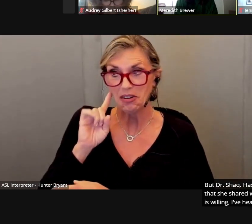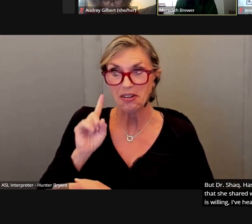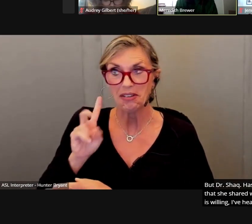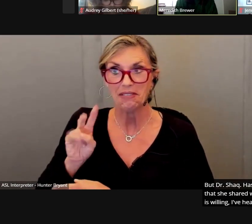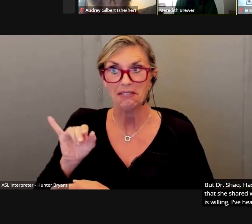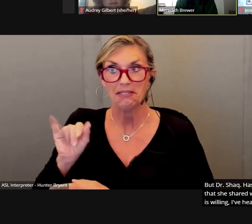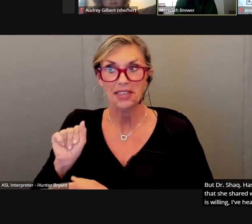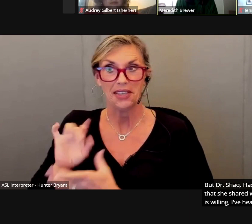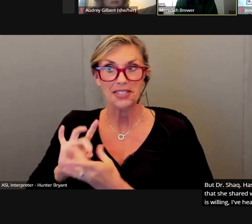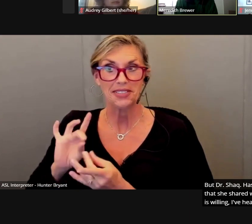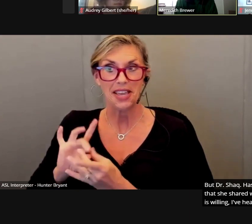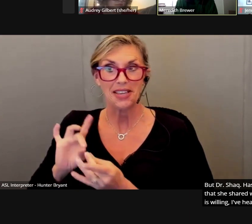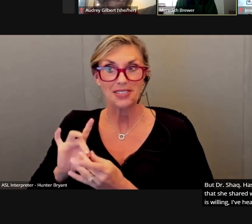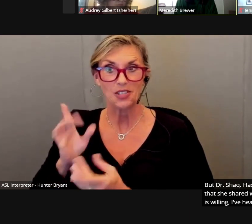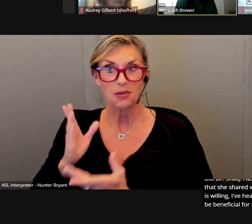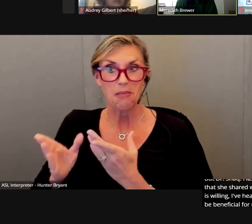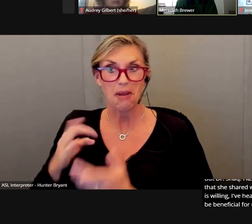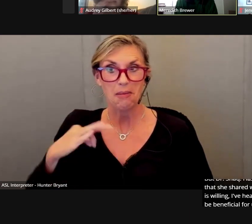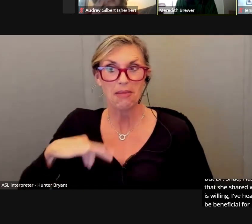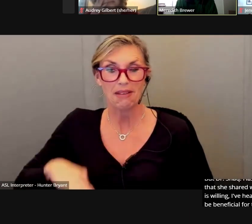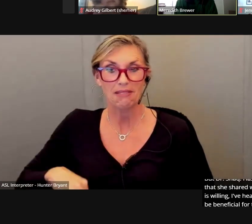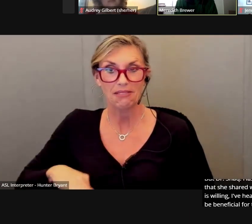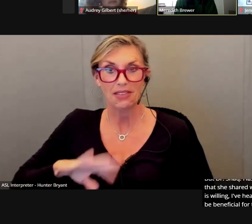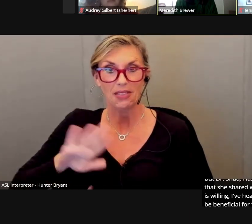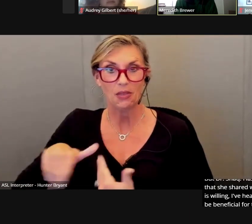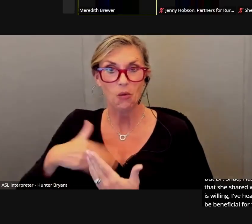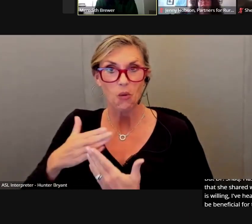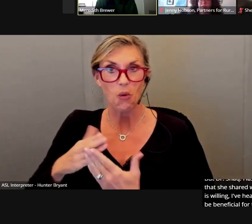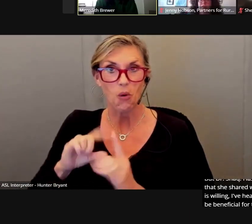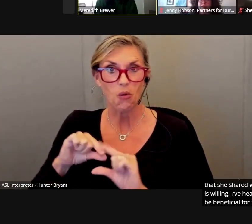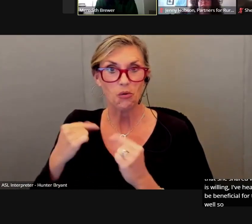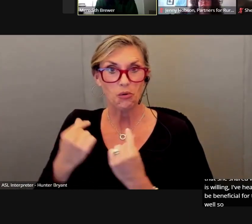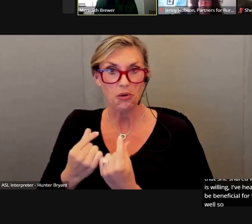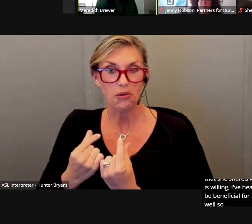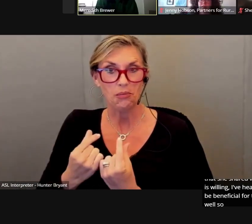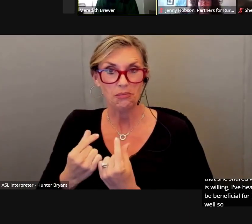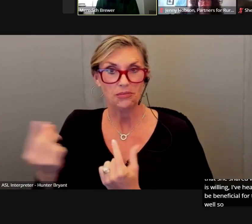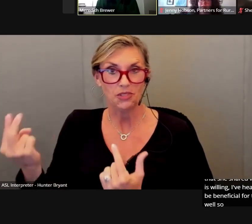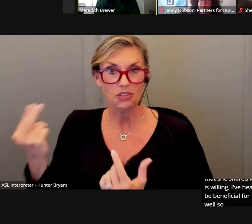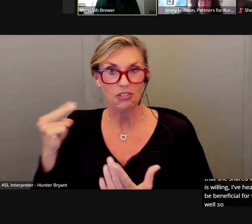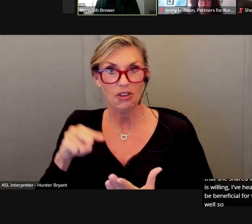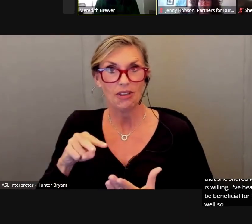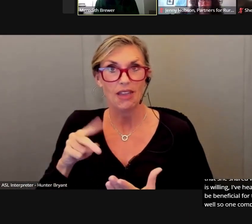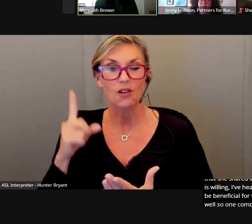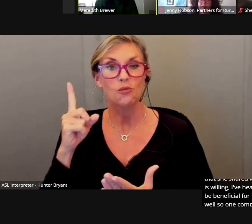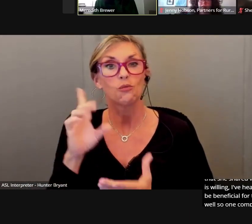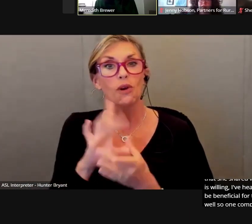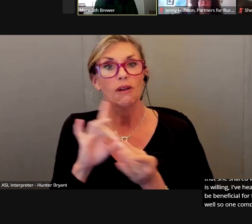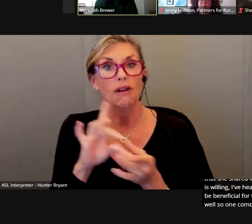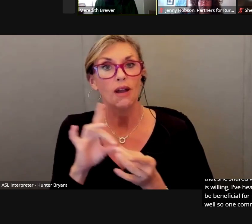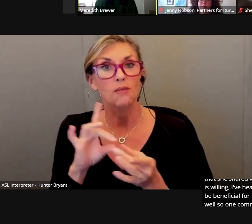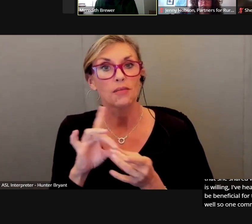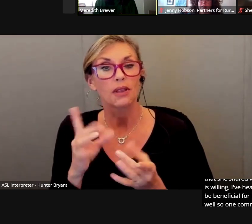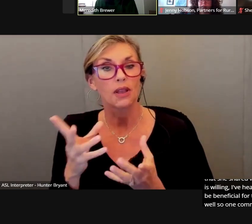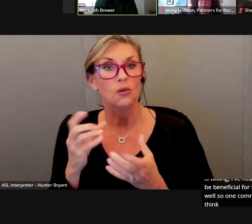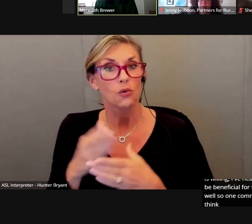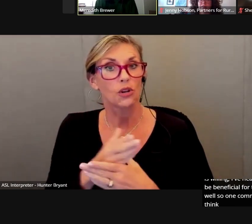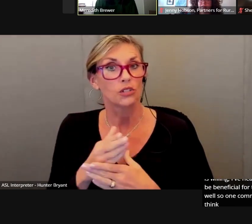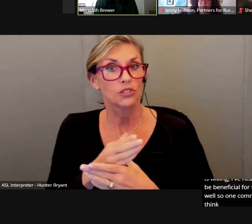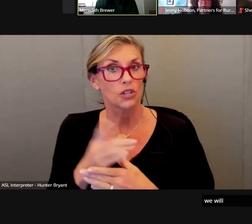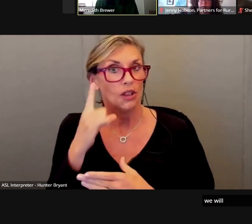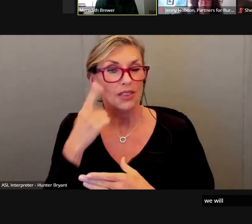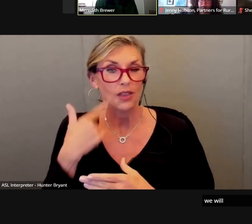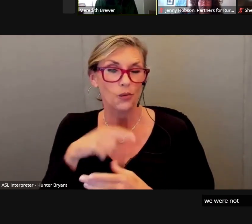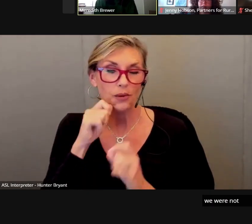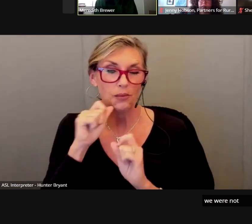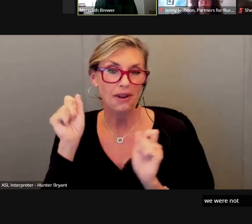be beneficial for the whole group to look at it as well. So one comment that I wanted to share that I think we were not surprised